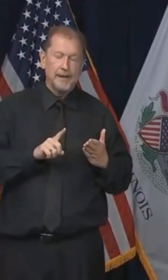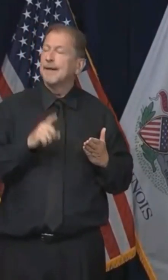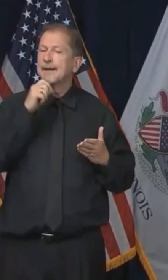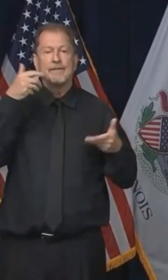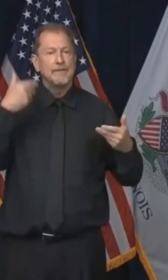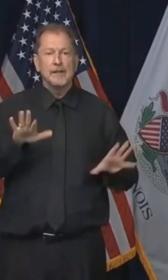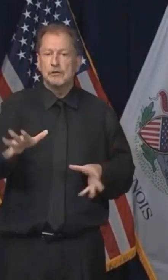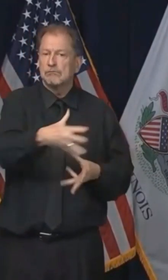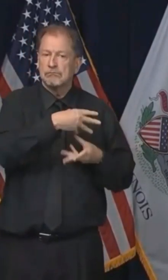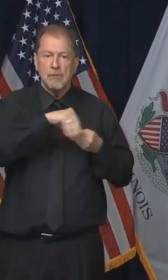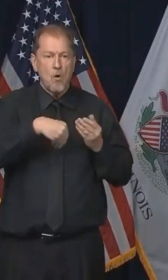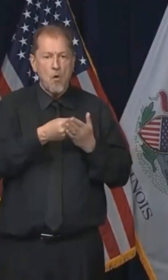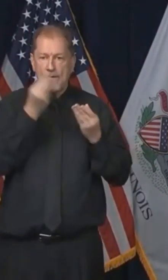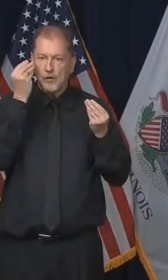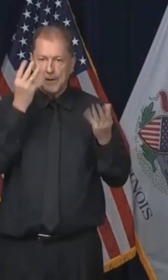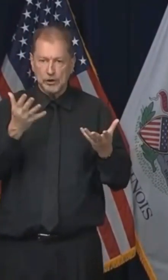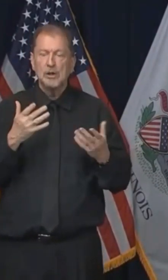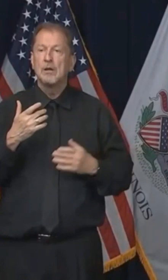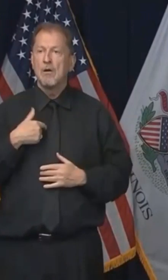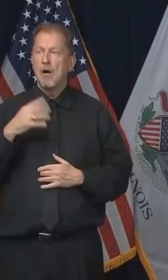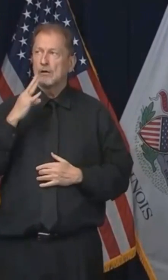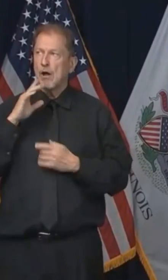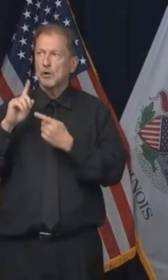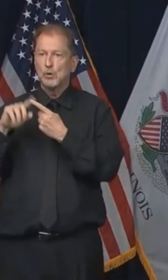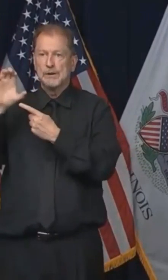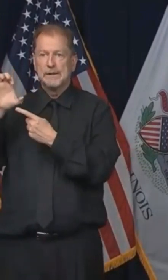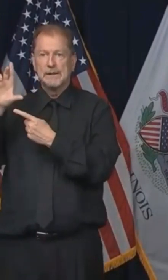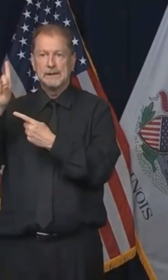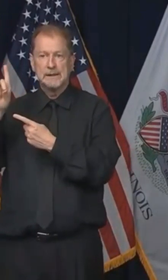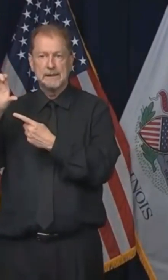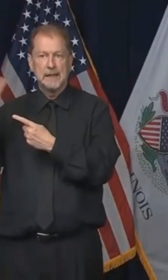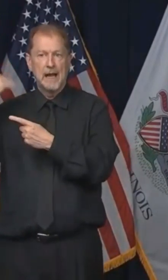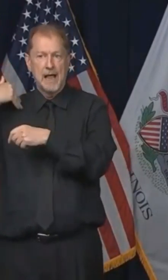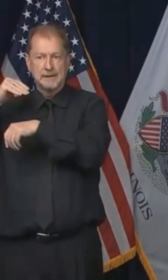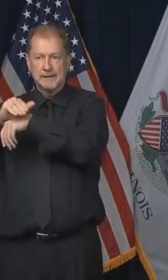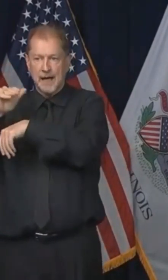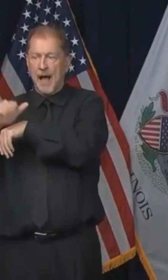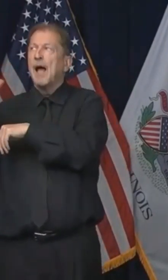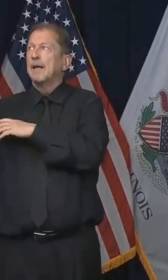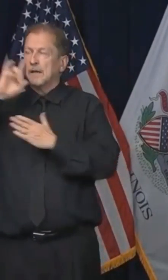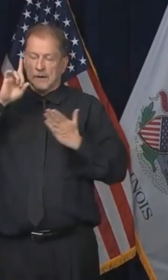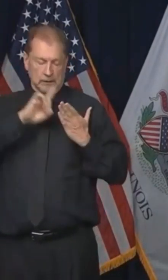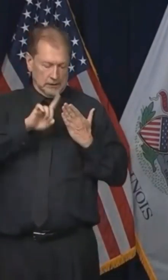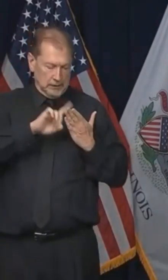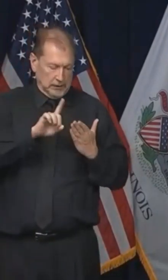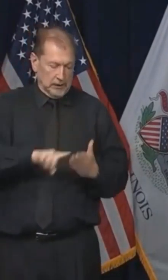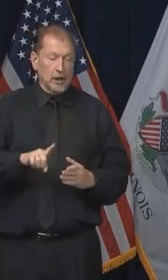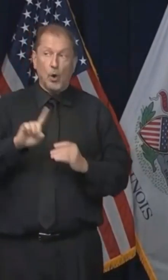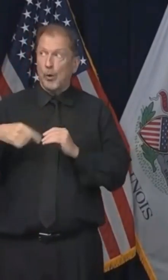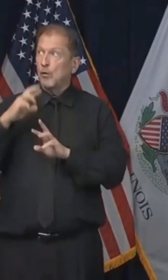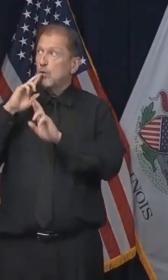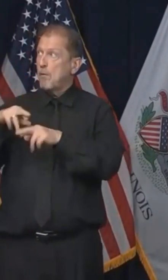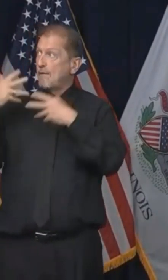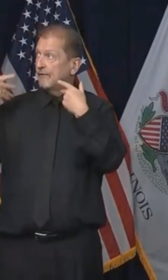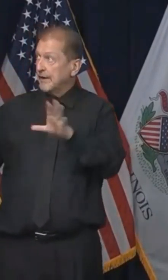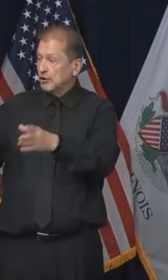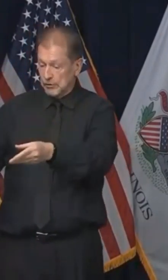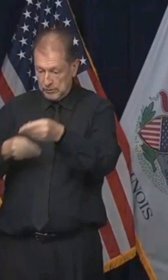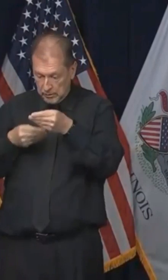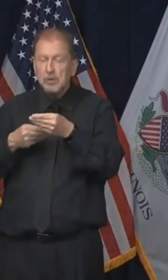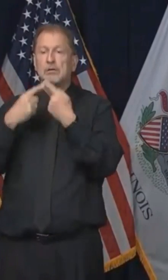talking to our partners at the CDC last night. We don't have a completed investigation. When that is available, I will